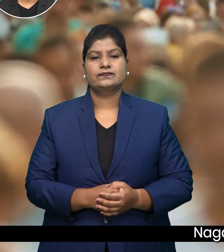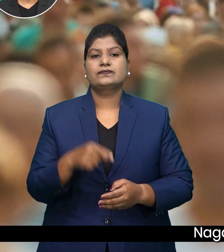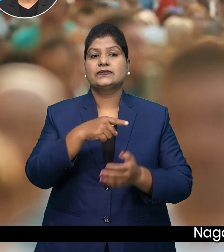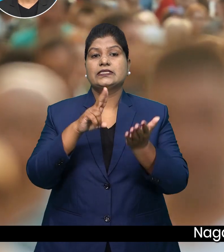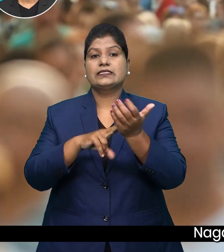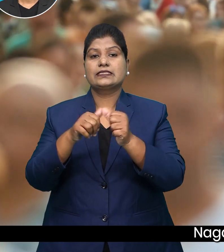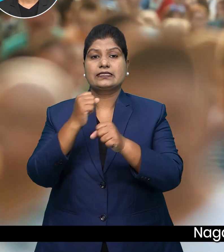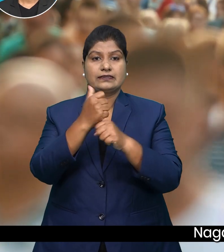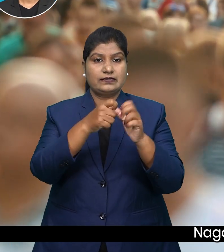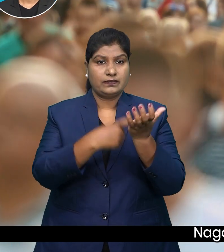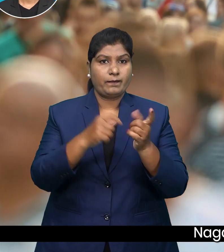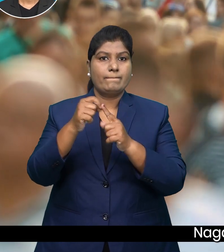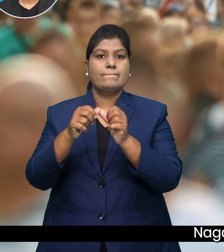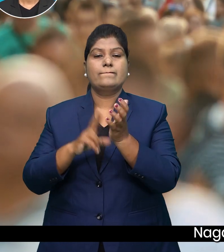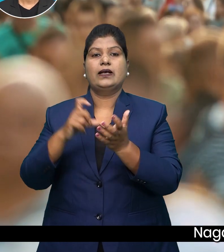Nagar Panchayat,